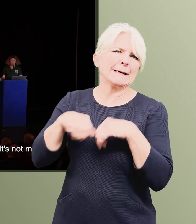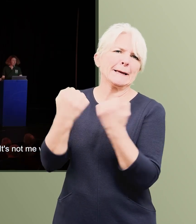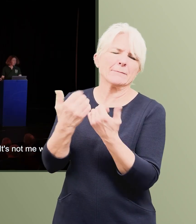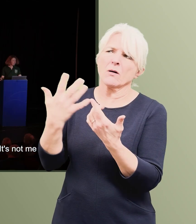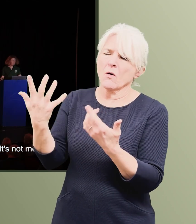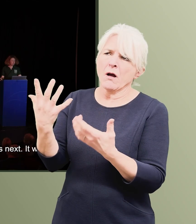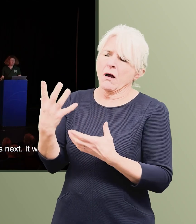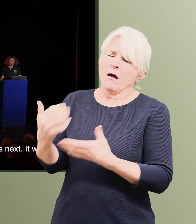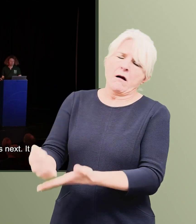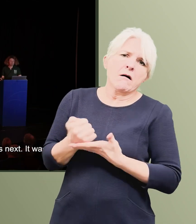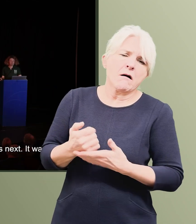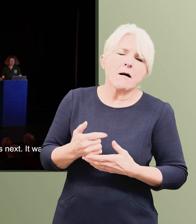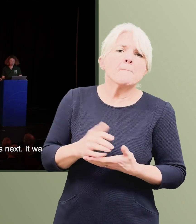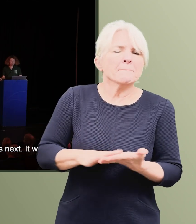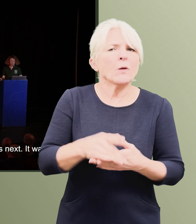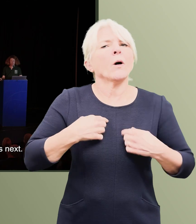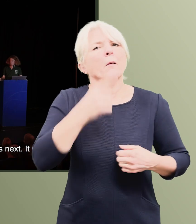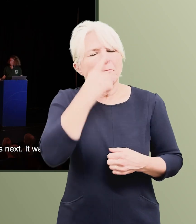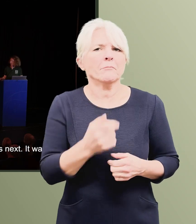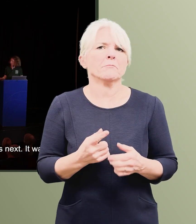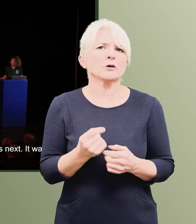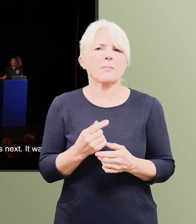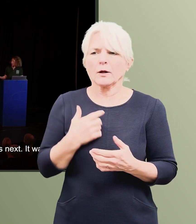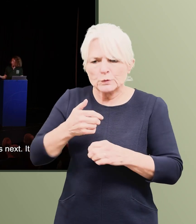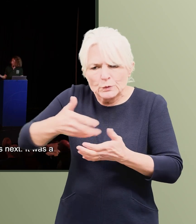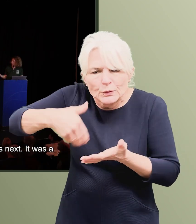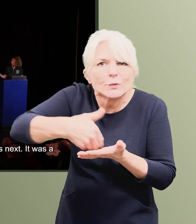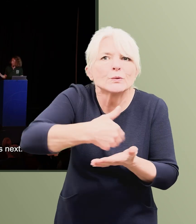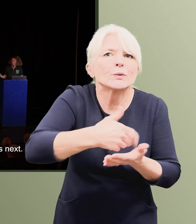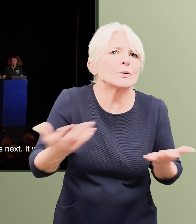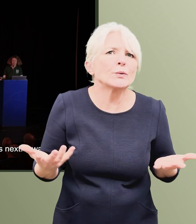holes. I'm mostly responsible for risk assessments and planning what's next.